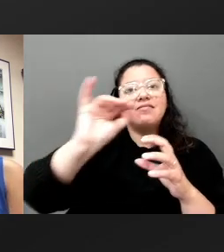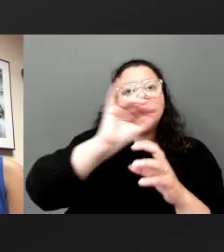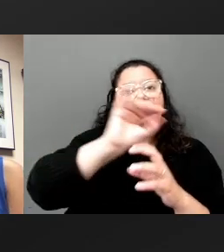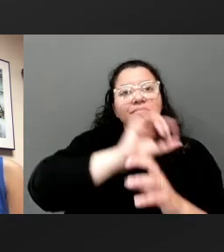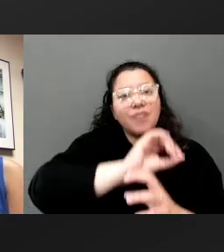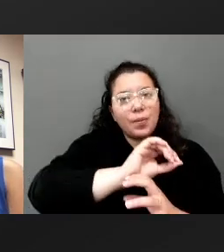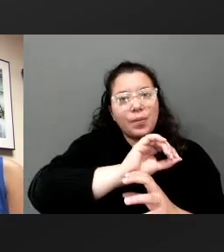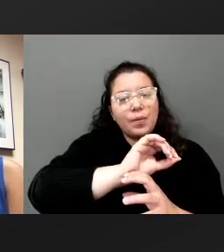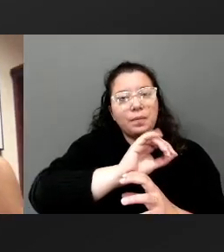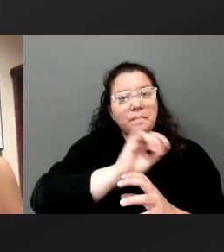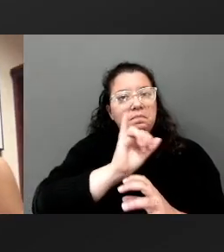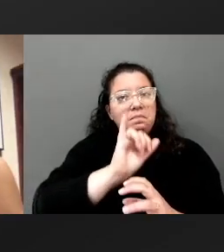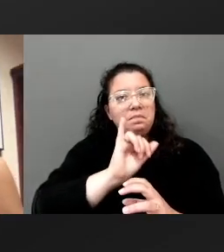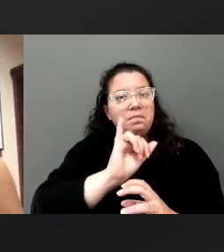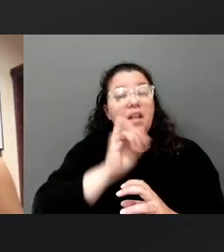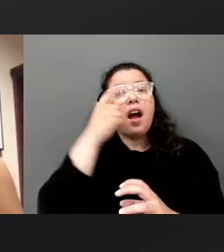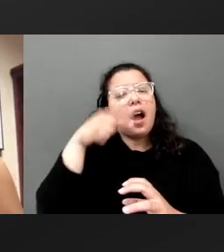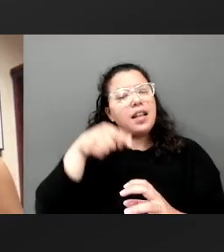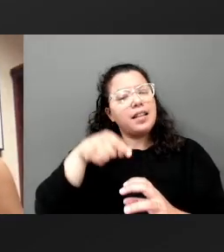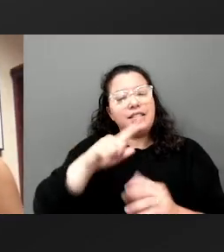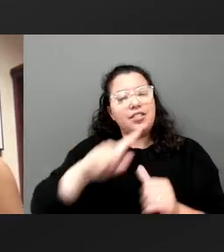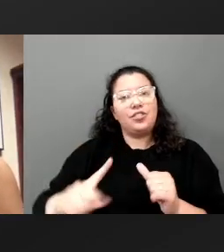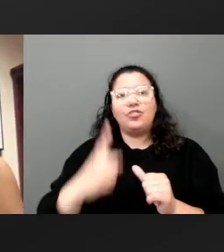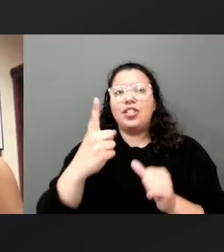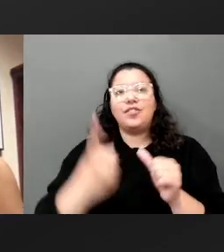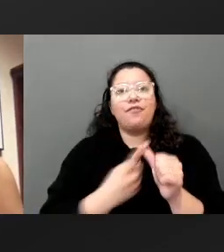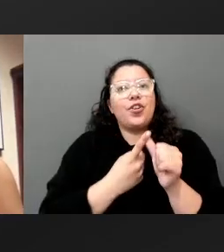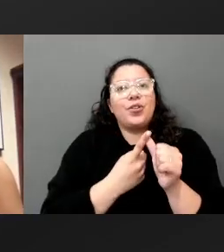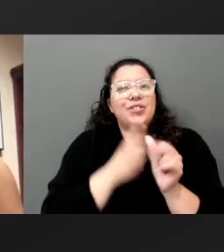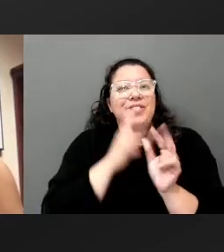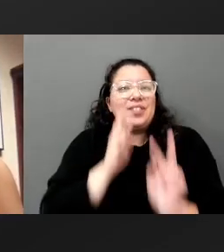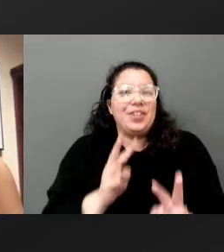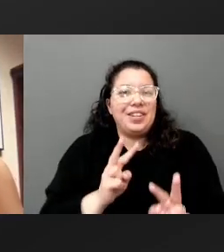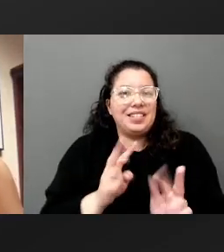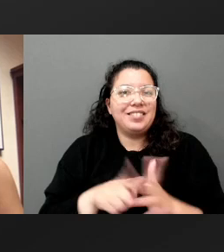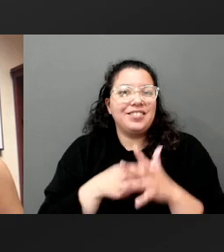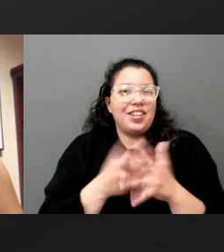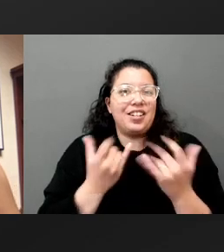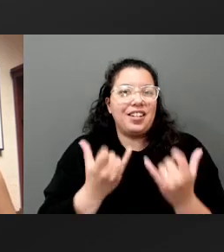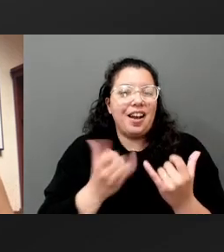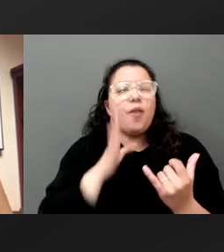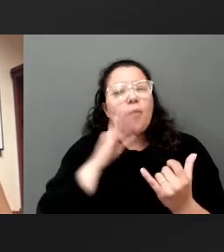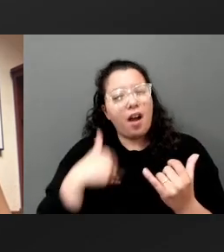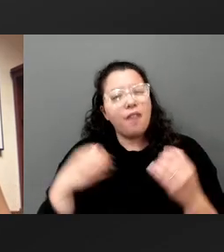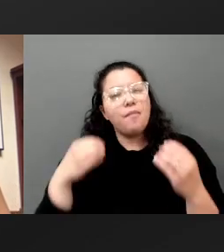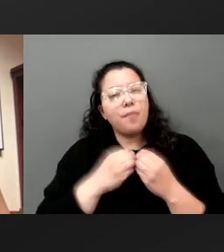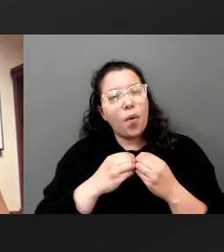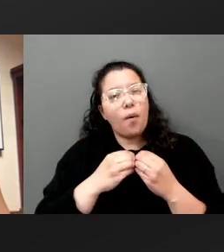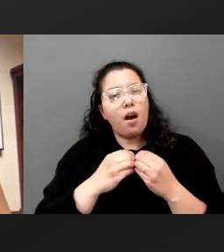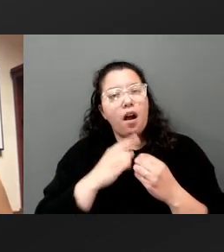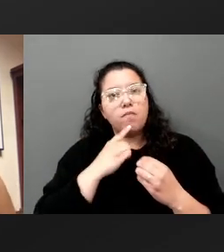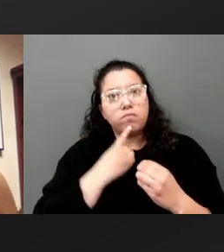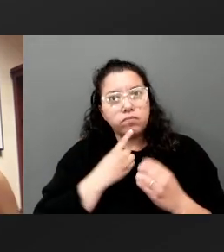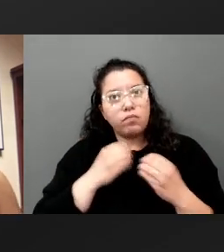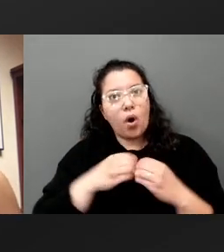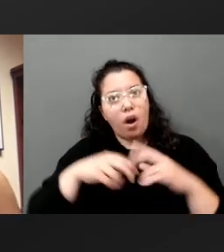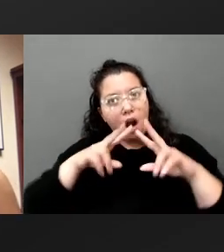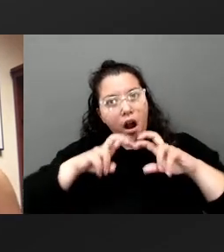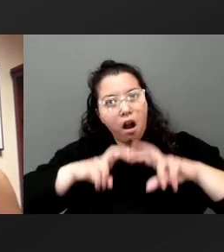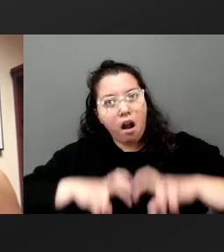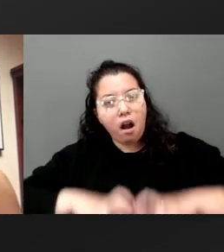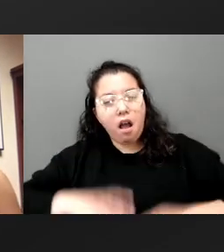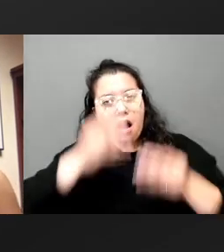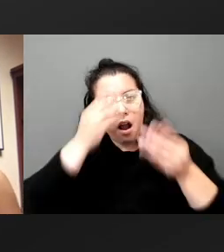just a first look. It's the model, there's going to be more advanced information coming from this, but basically